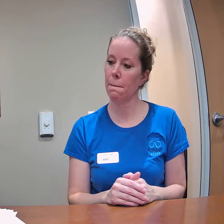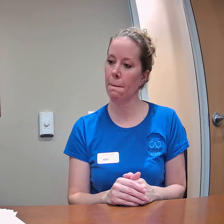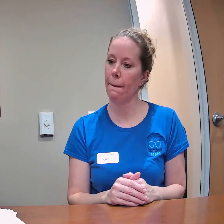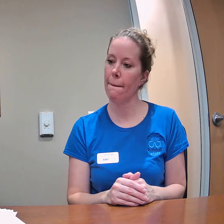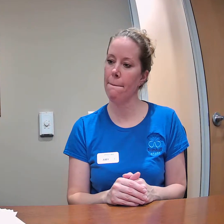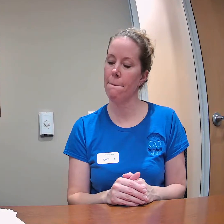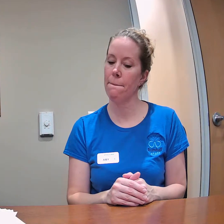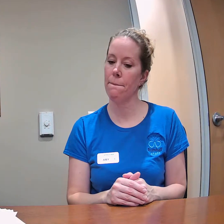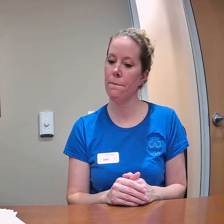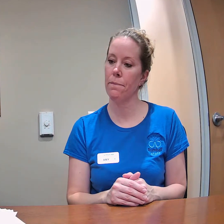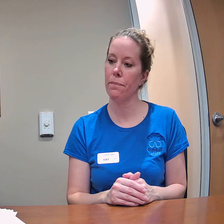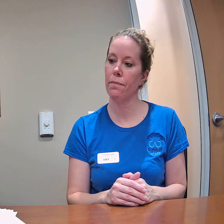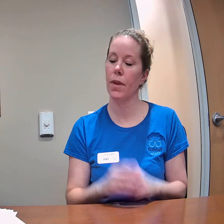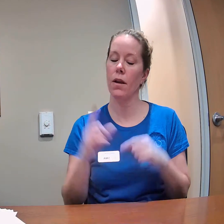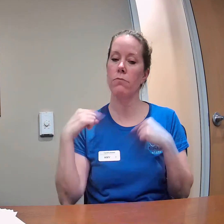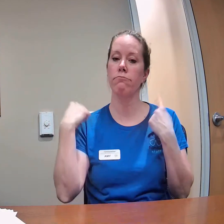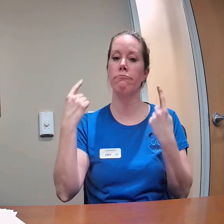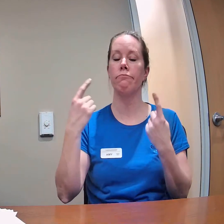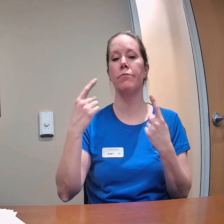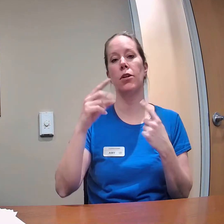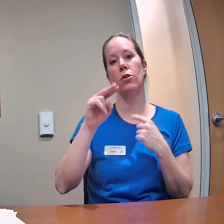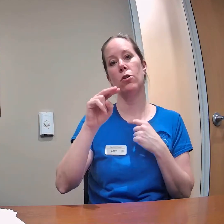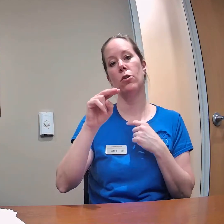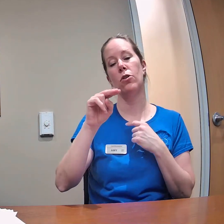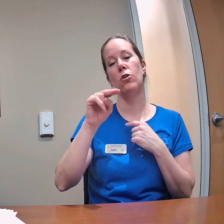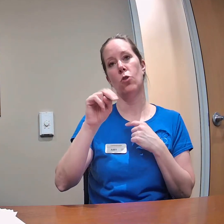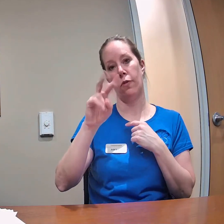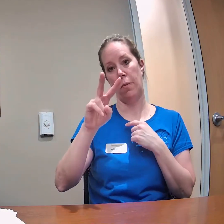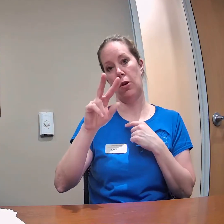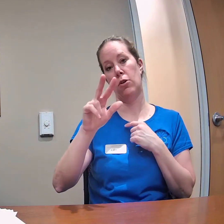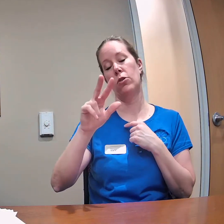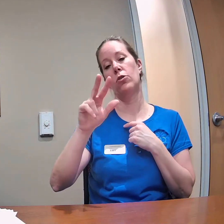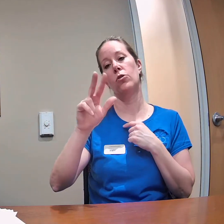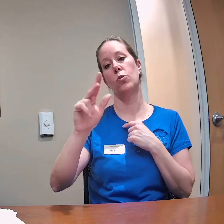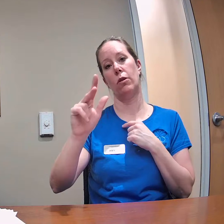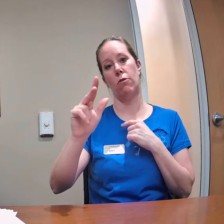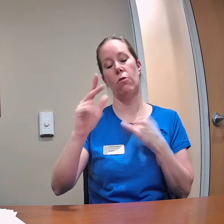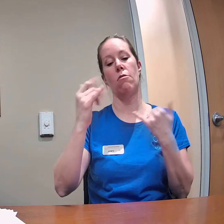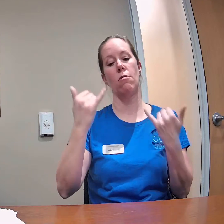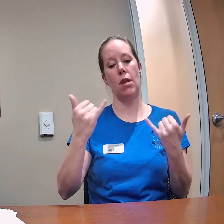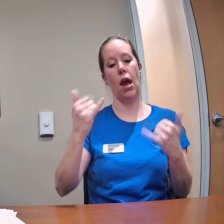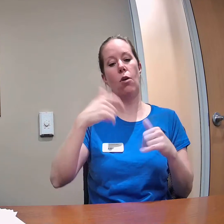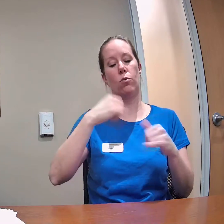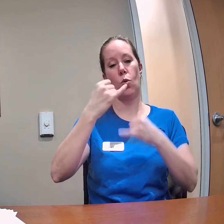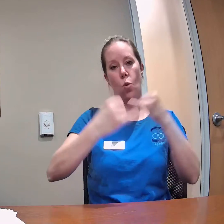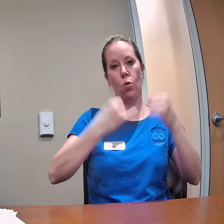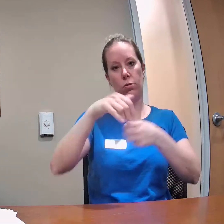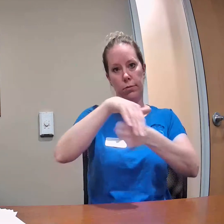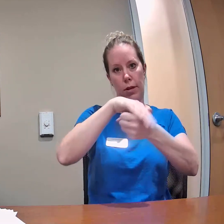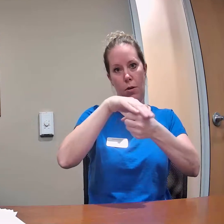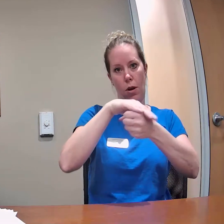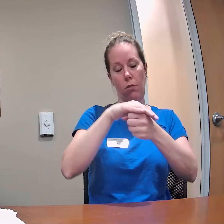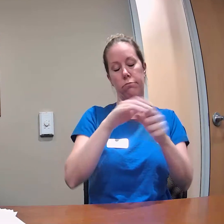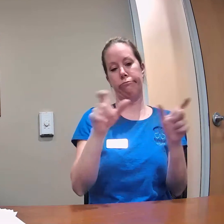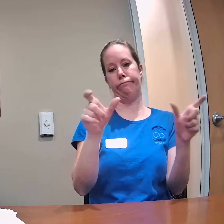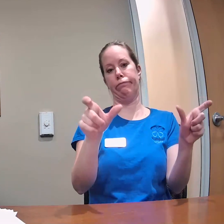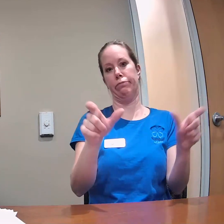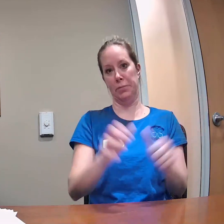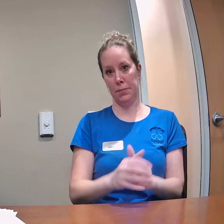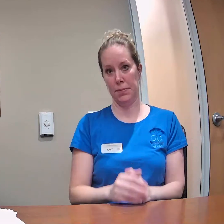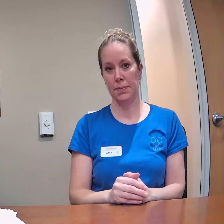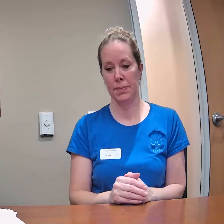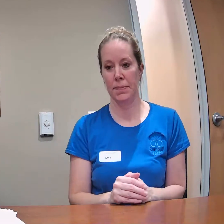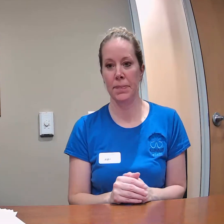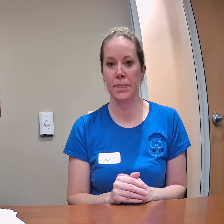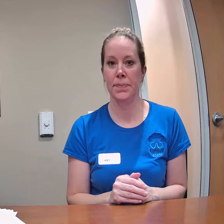So as you know, as of November 23rd, we have been identified as an orange restrict area.